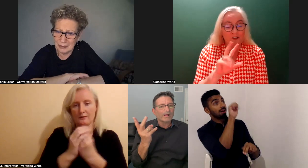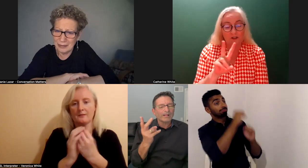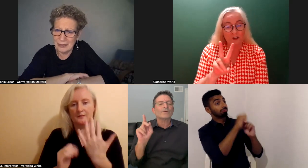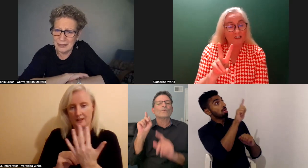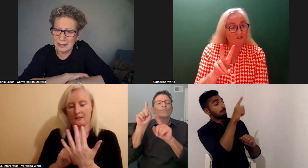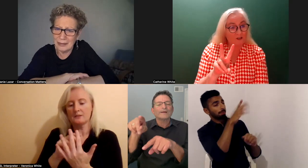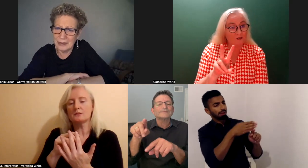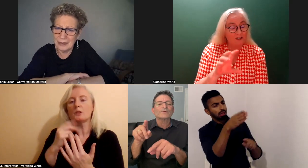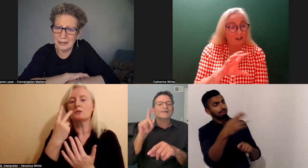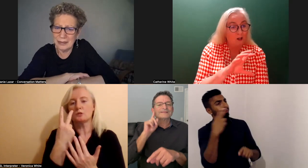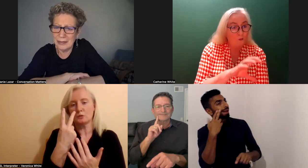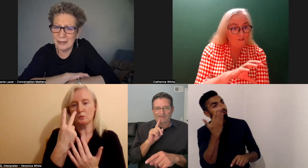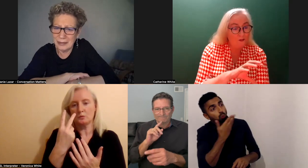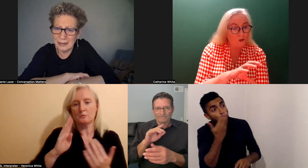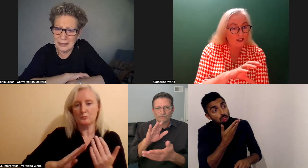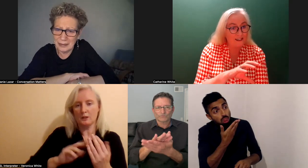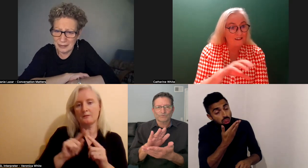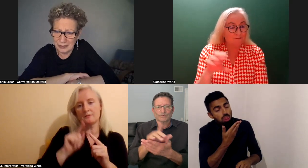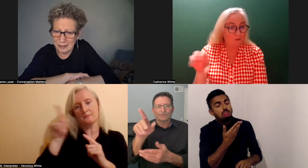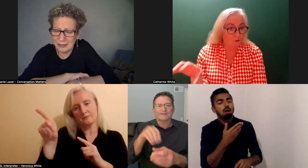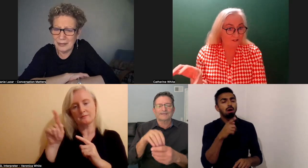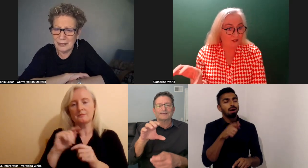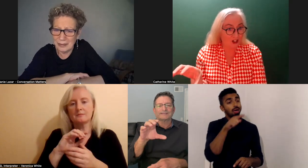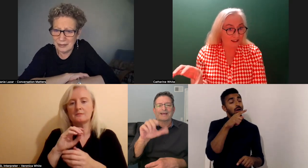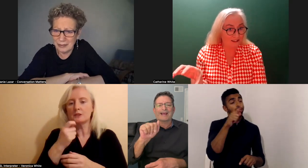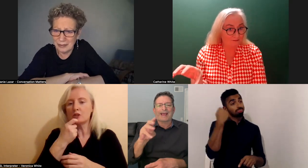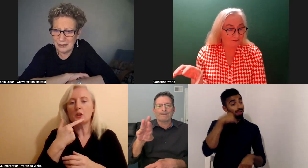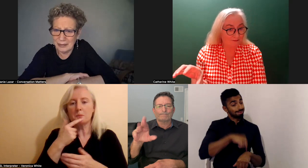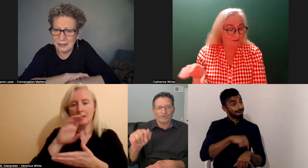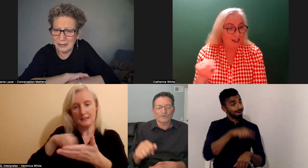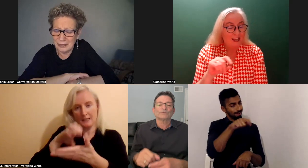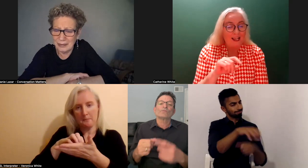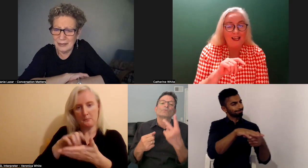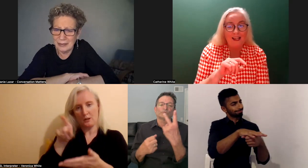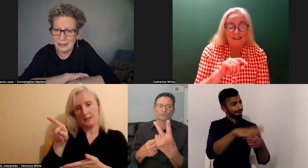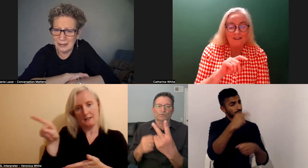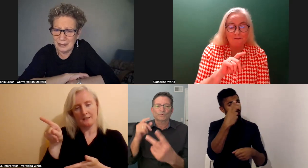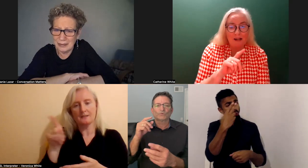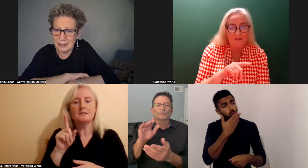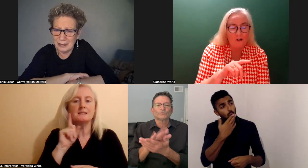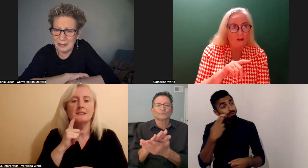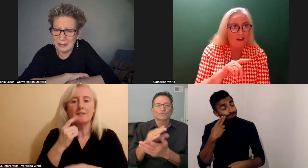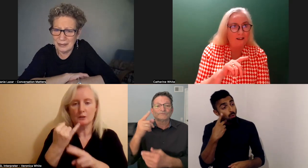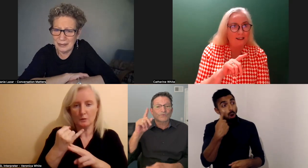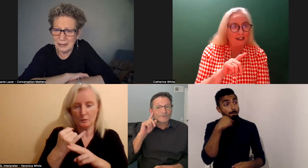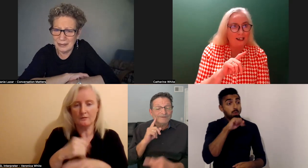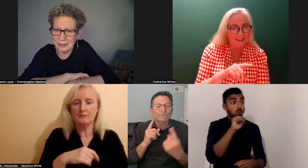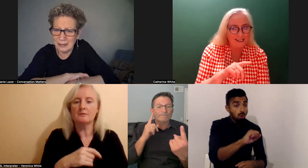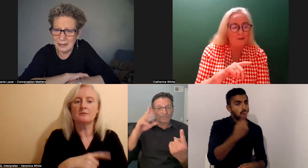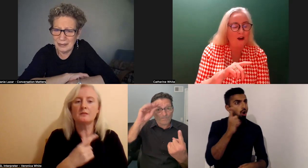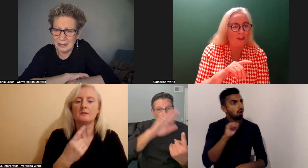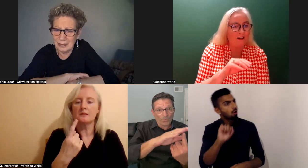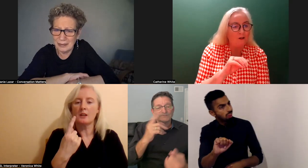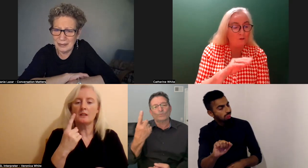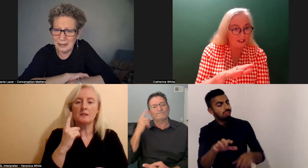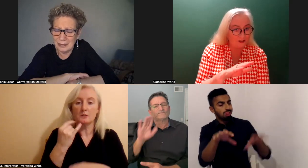there was 2 deaf schools, one for boys, one for girls. And my father and